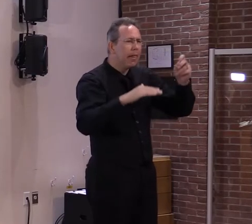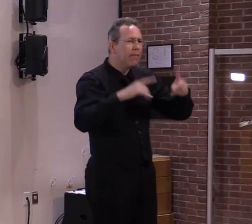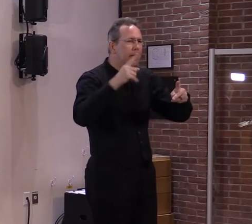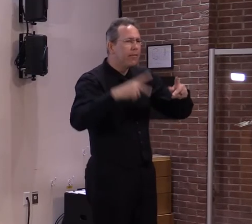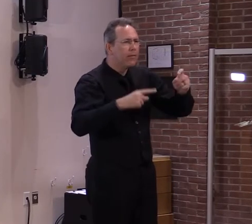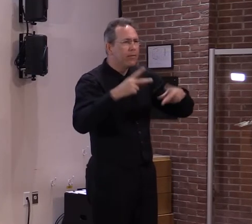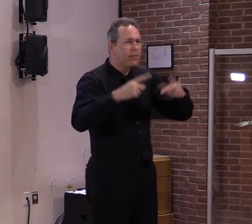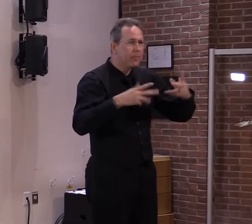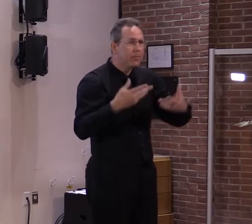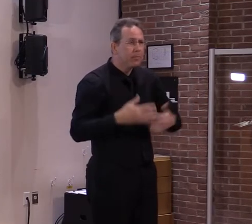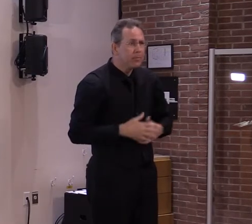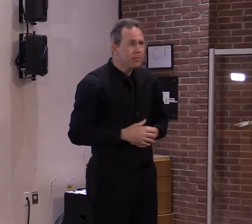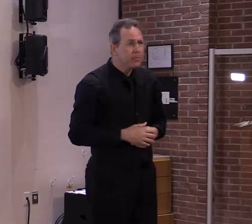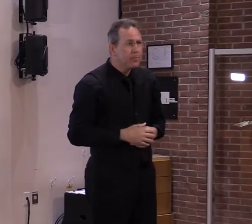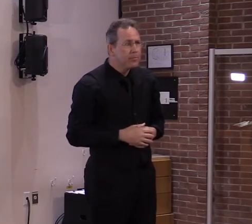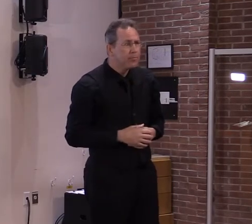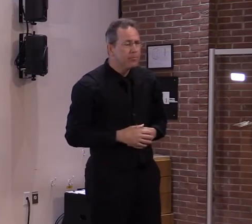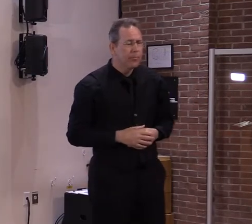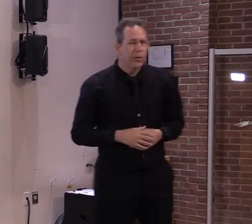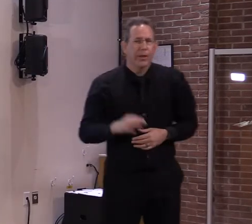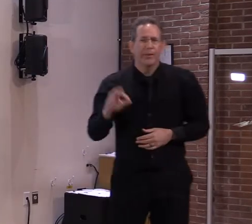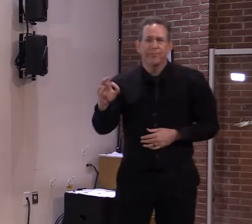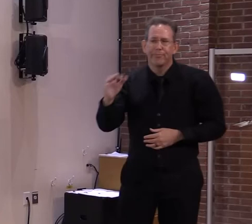Thank you.